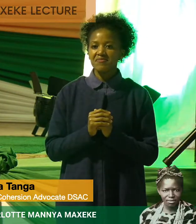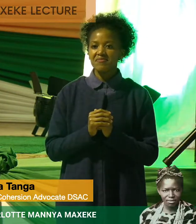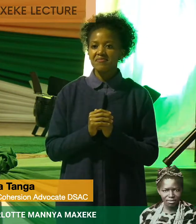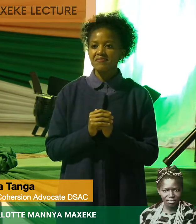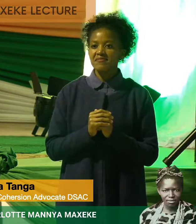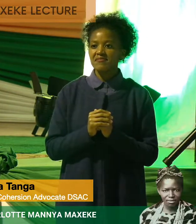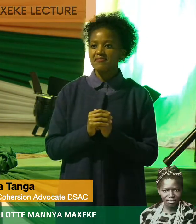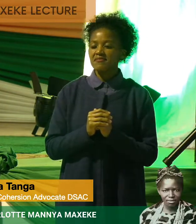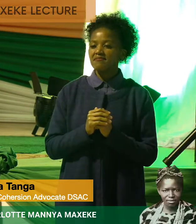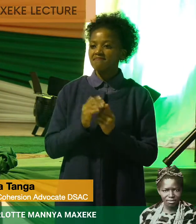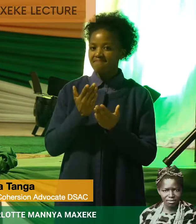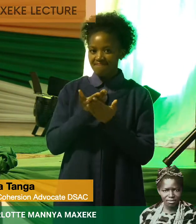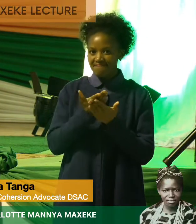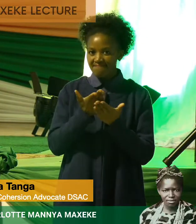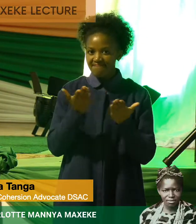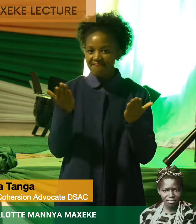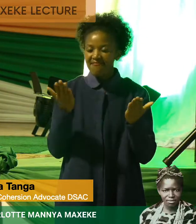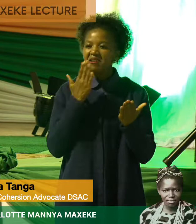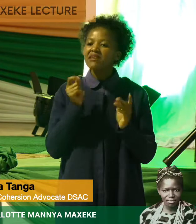Ndizawunikela kuni,